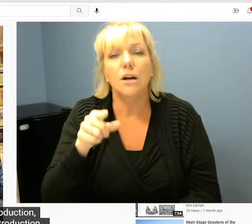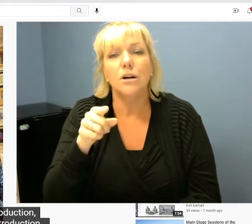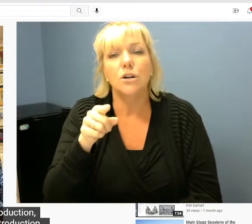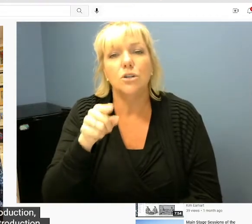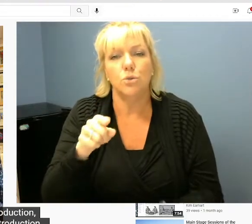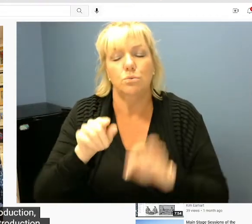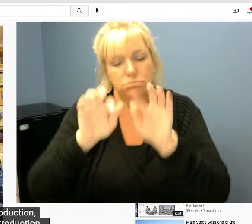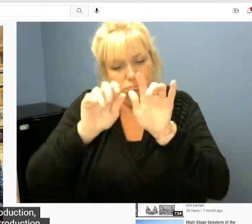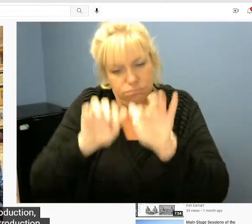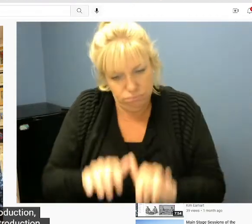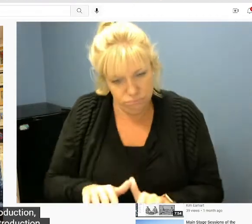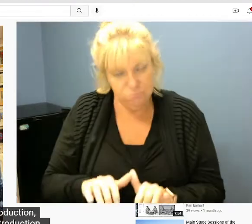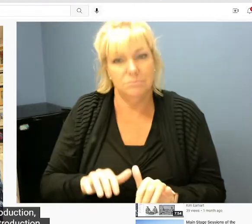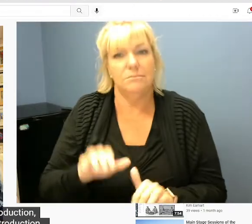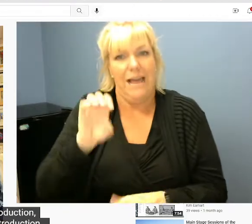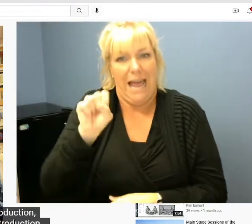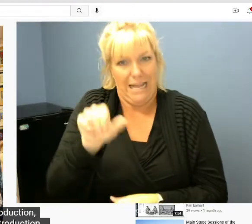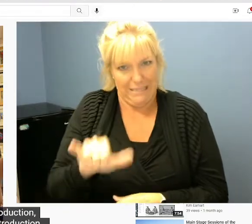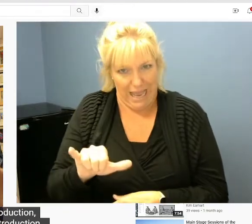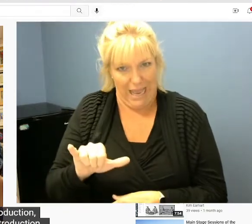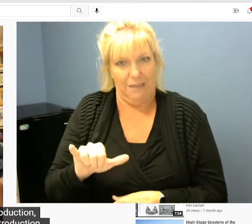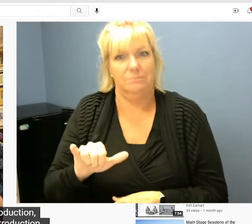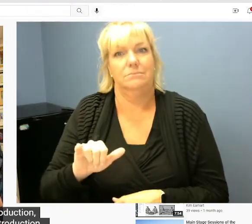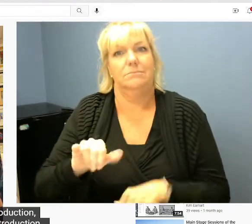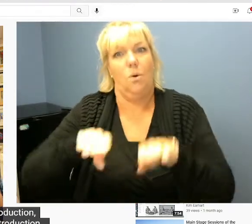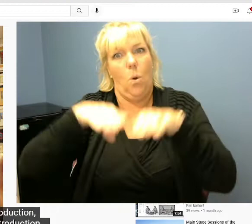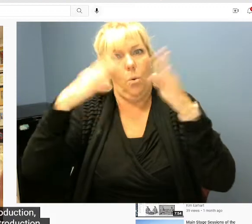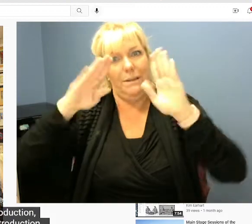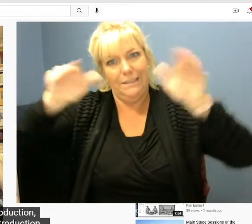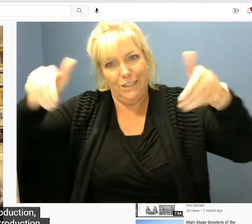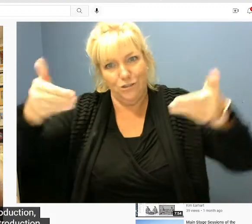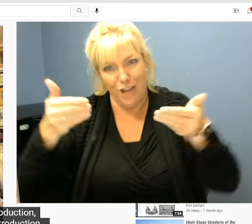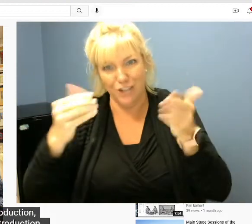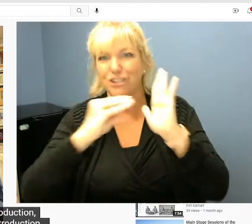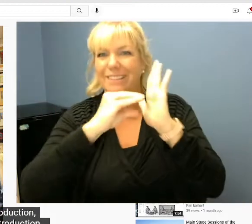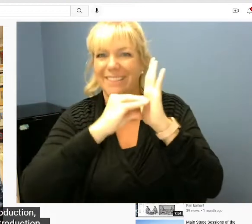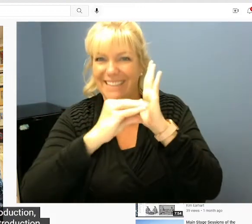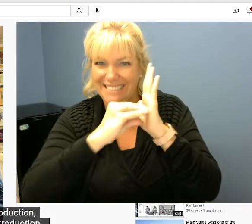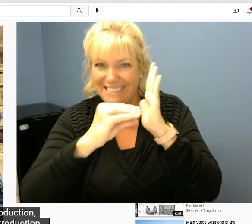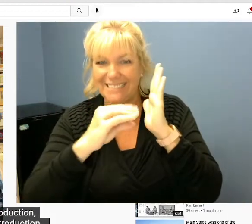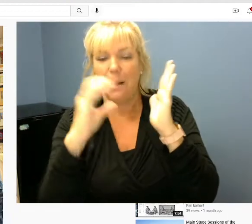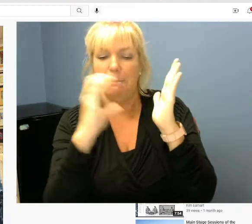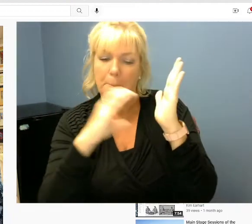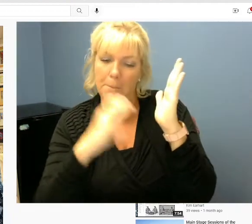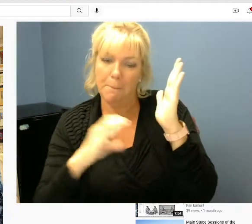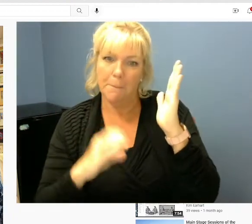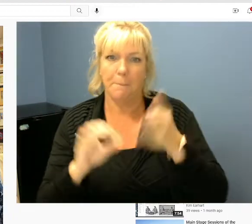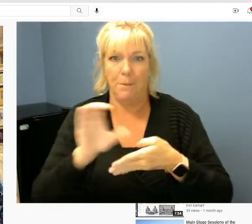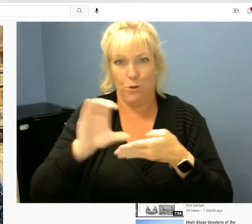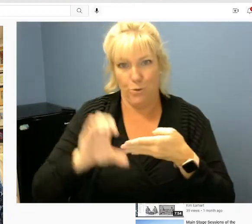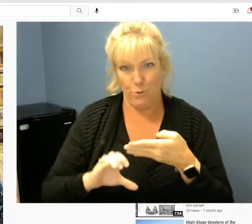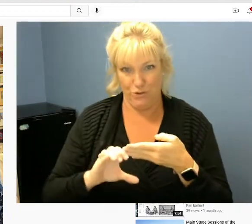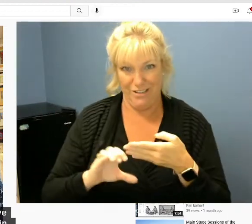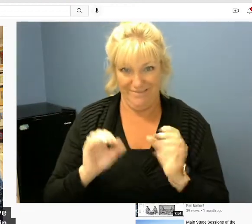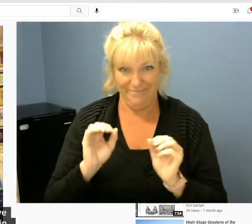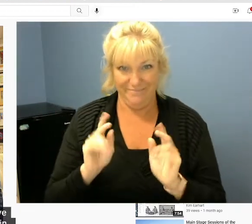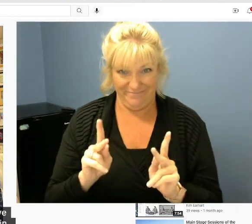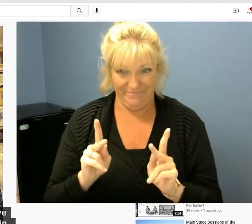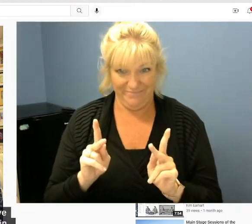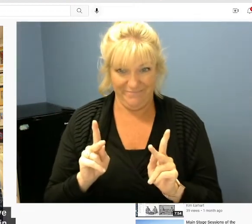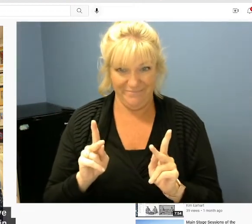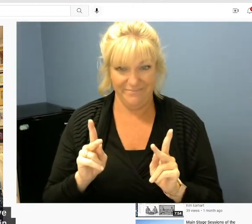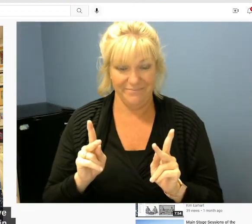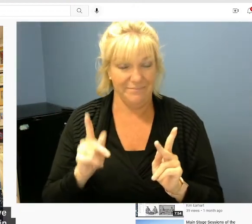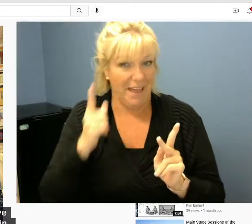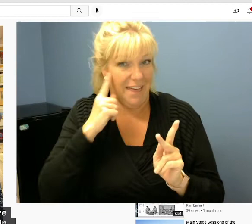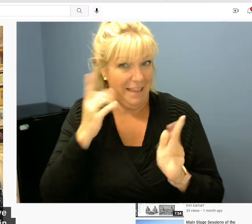an essay form with introduction, conclusion, thesis statement in your introduction. Okay. I